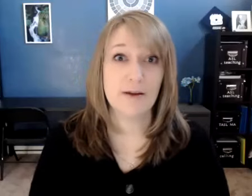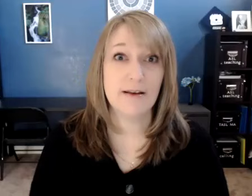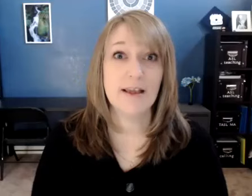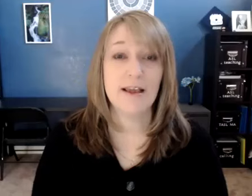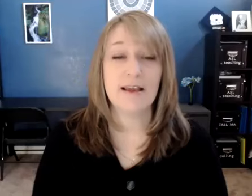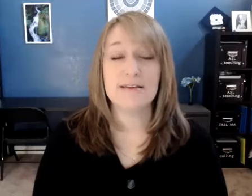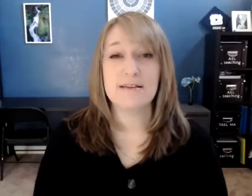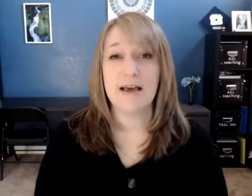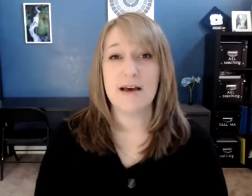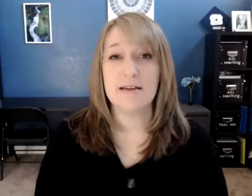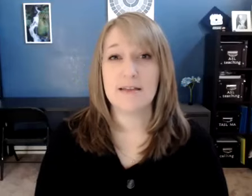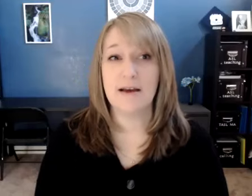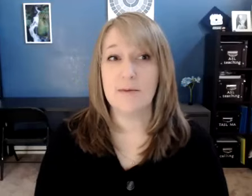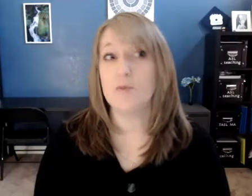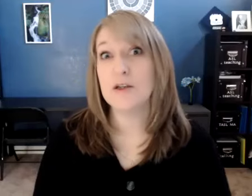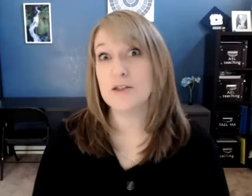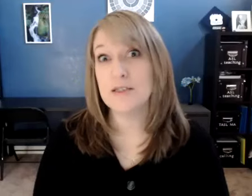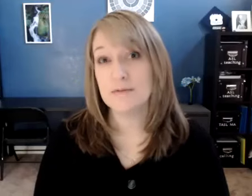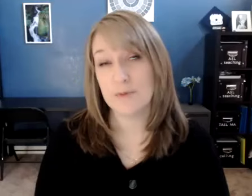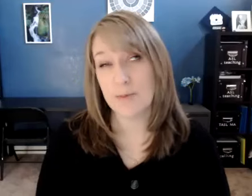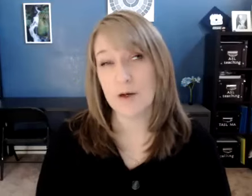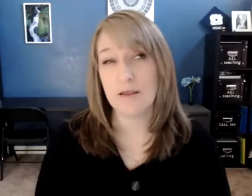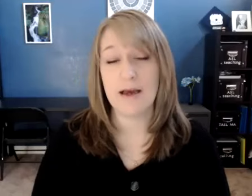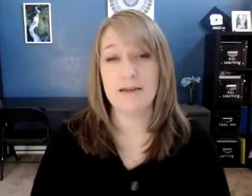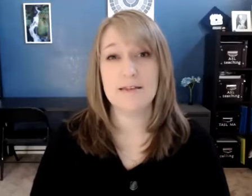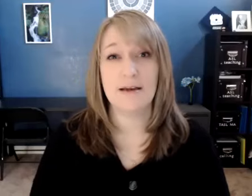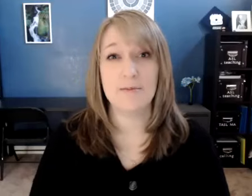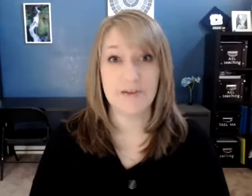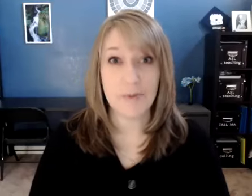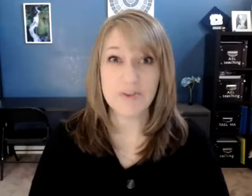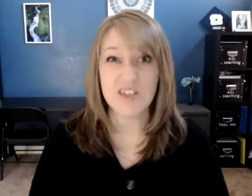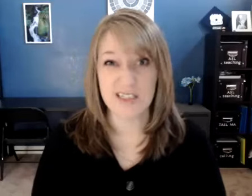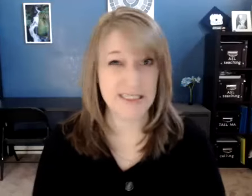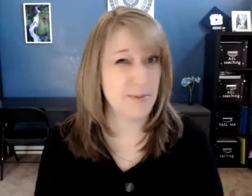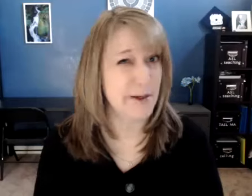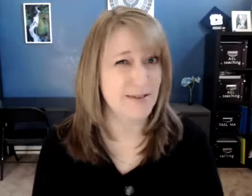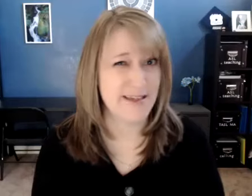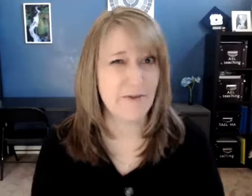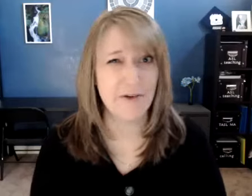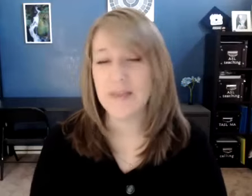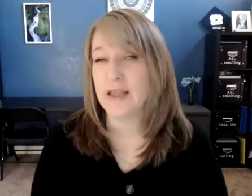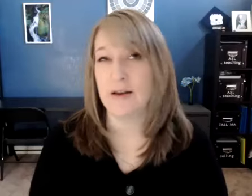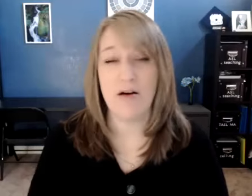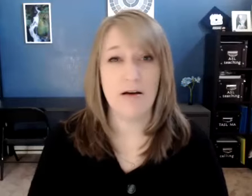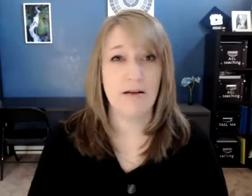one is that we learned, remember, that deaf people just like to be called deaf, not